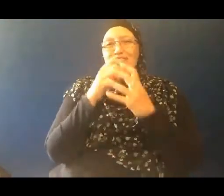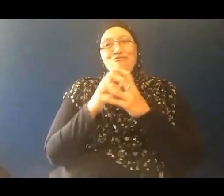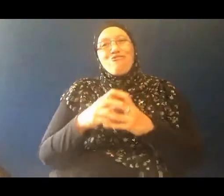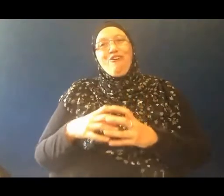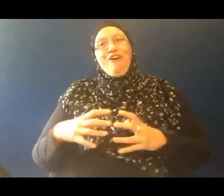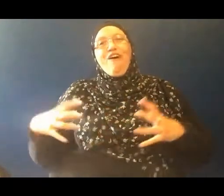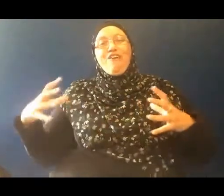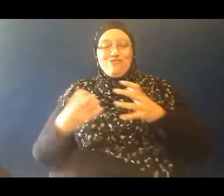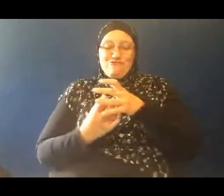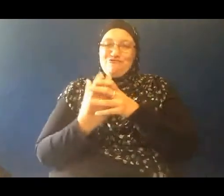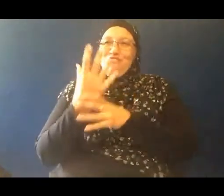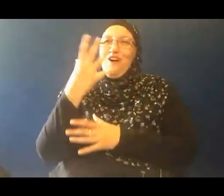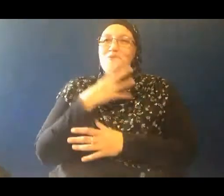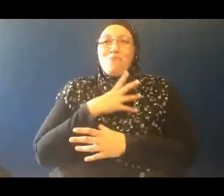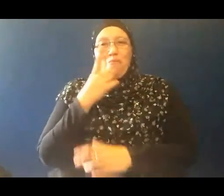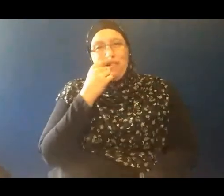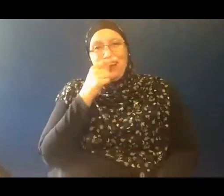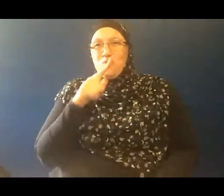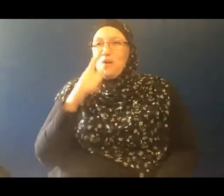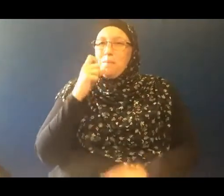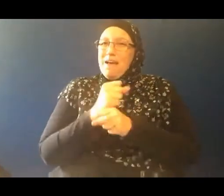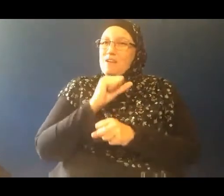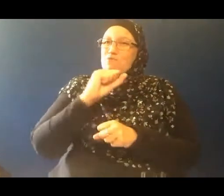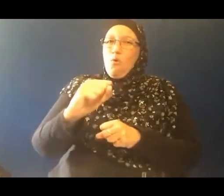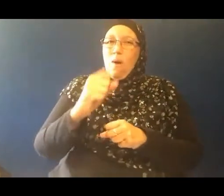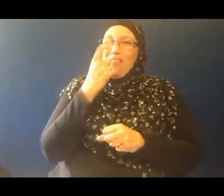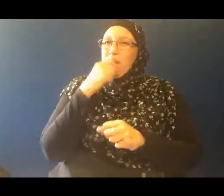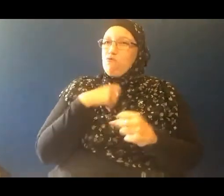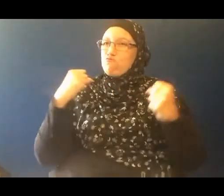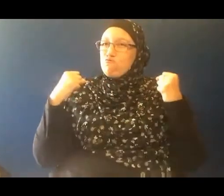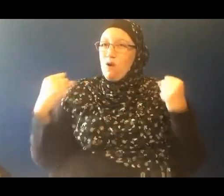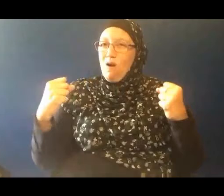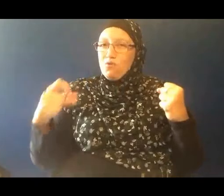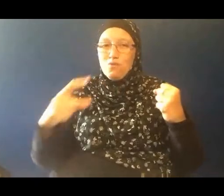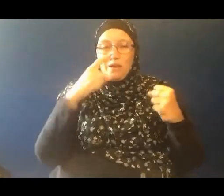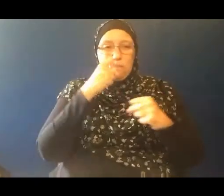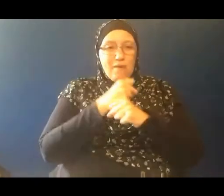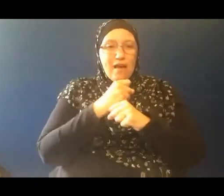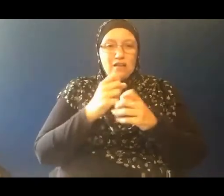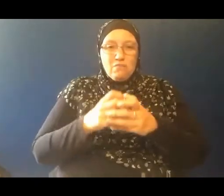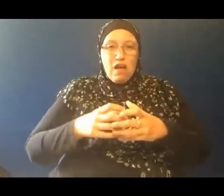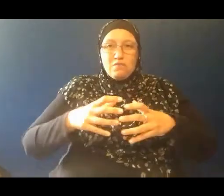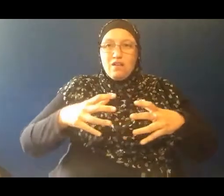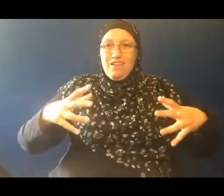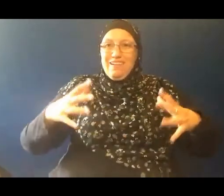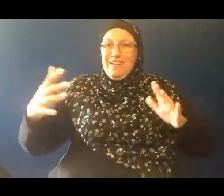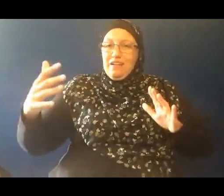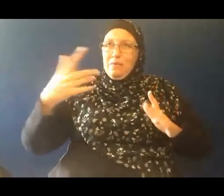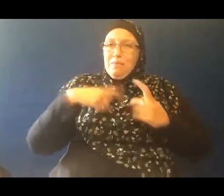can strengthen your abilities. And the more you expand and strengthen it, the nearer you are coming to